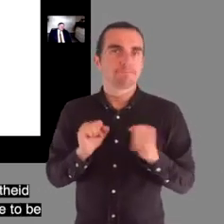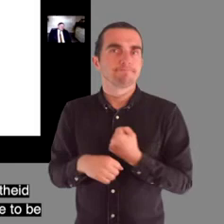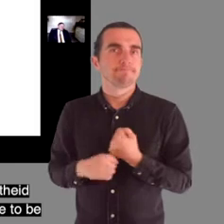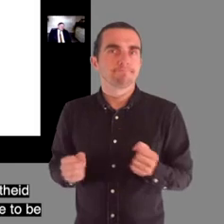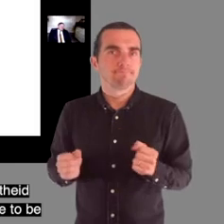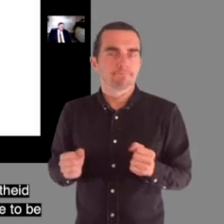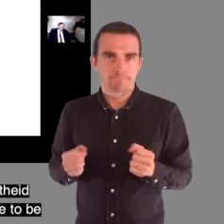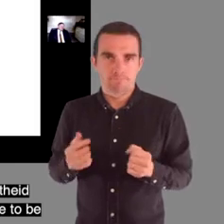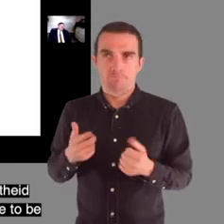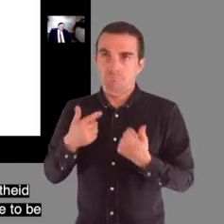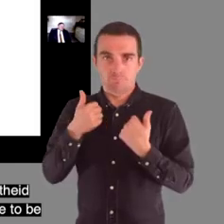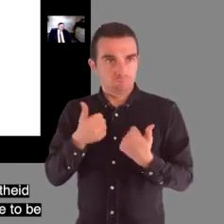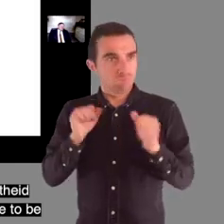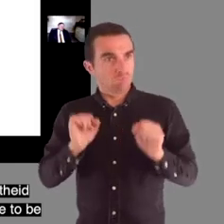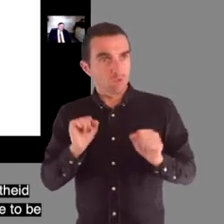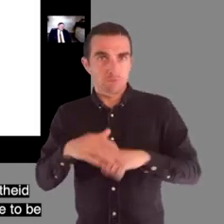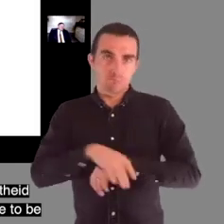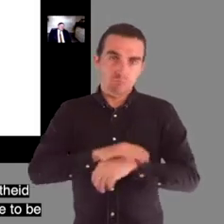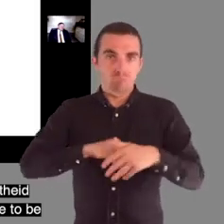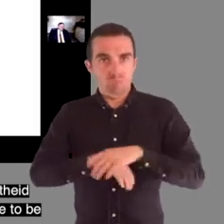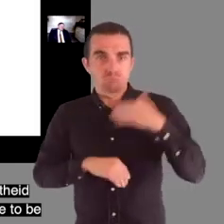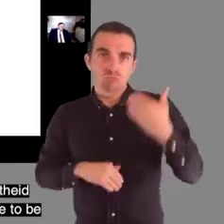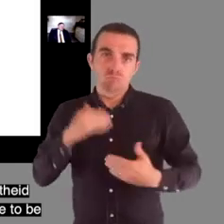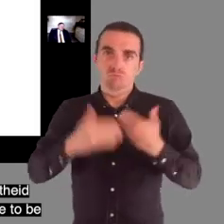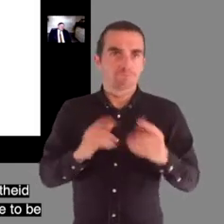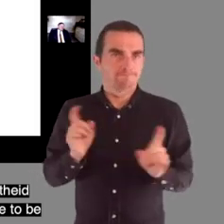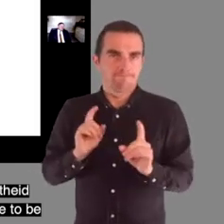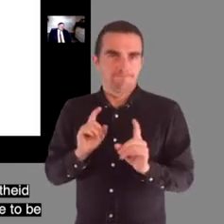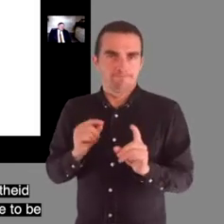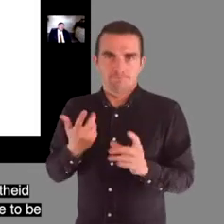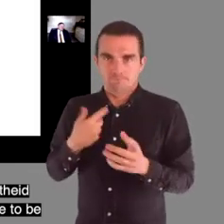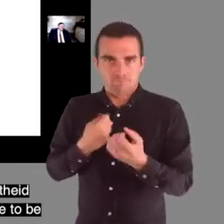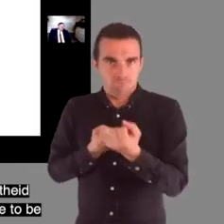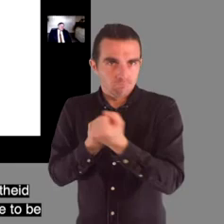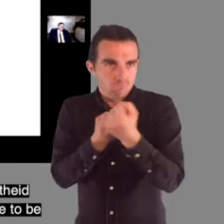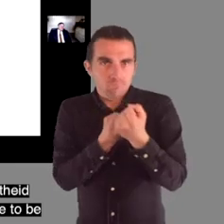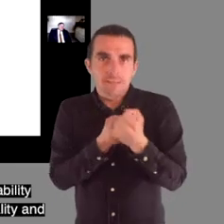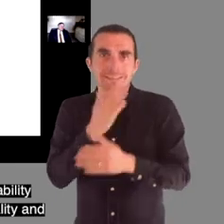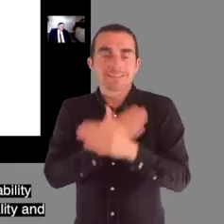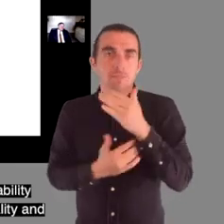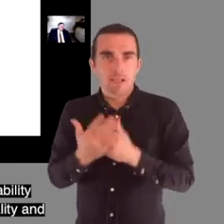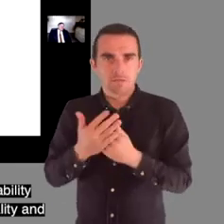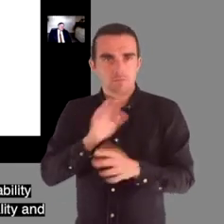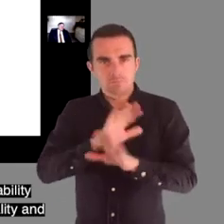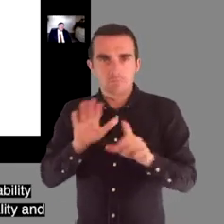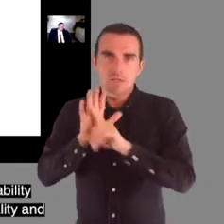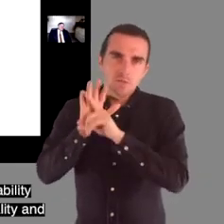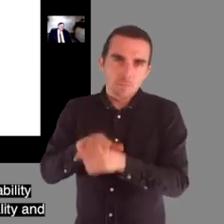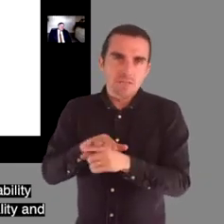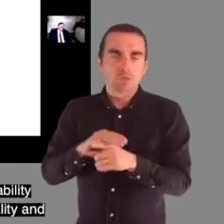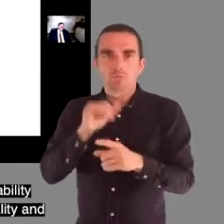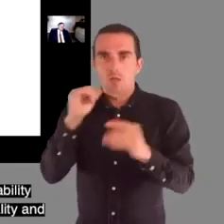system was not in a good space to be able to assist people